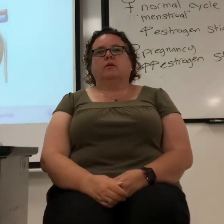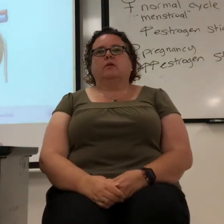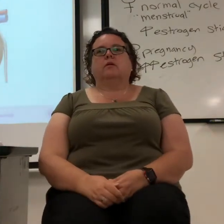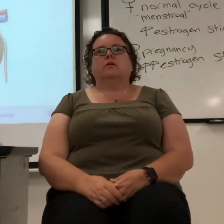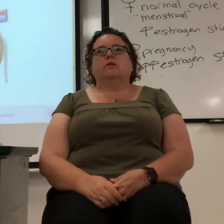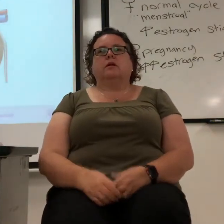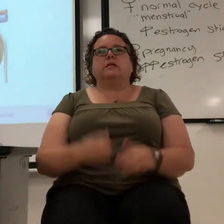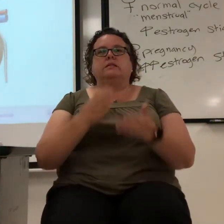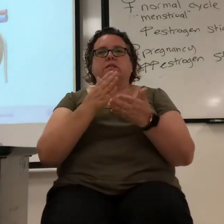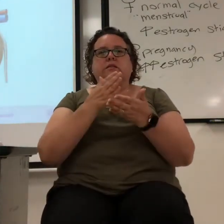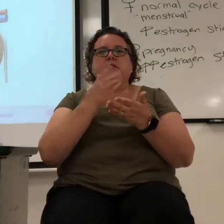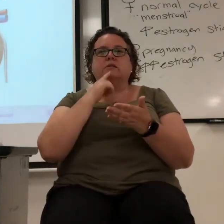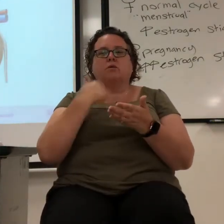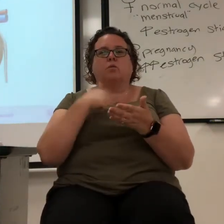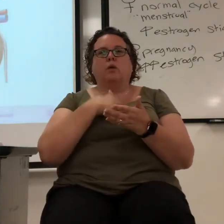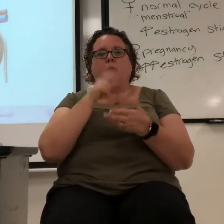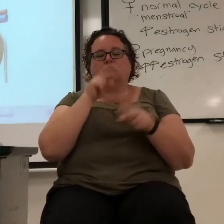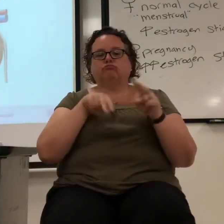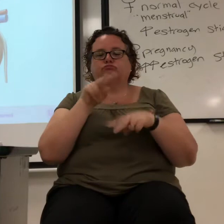dissect it and remove it from the body.